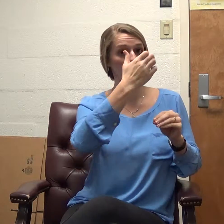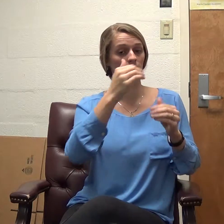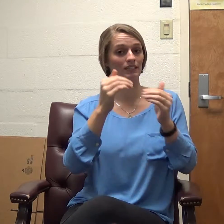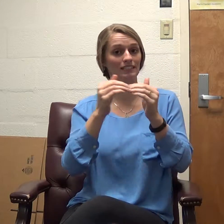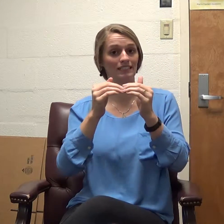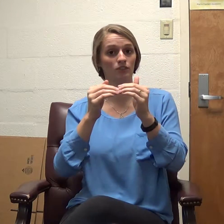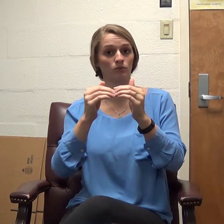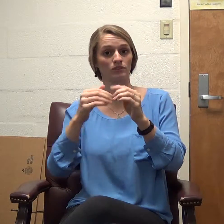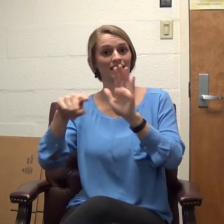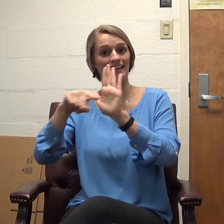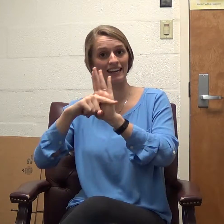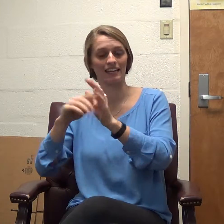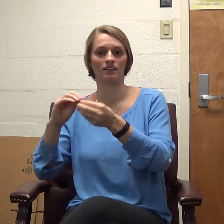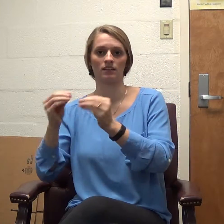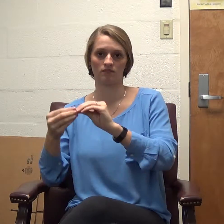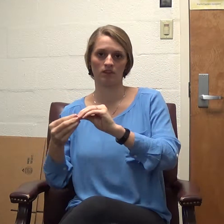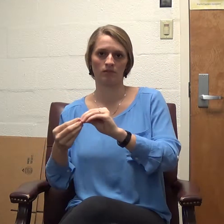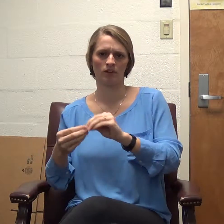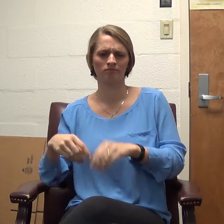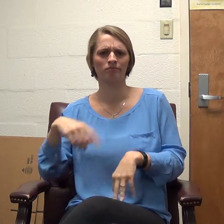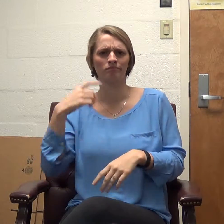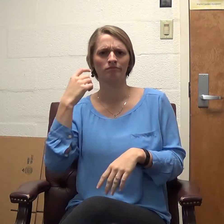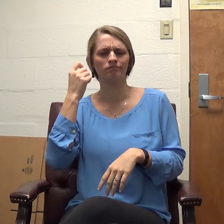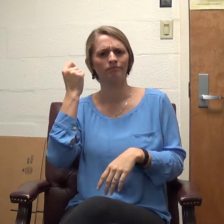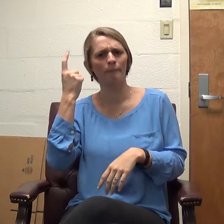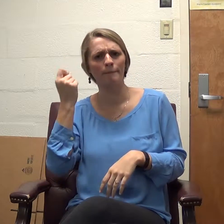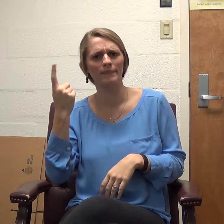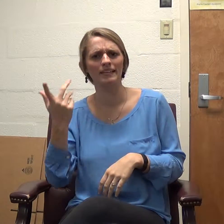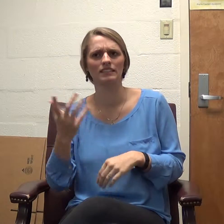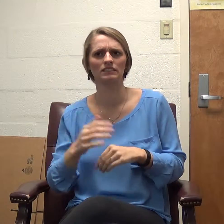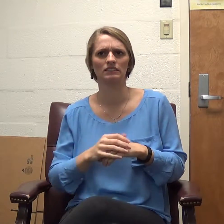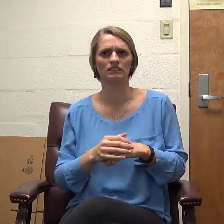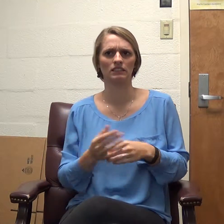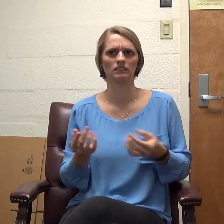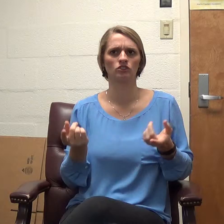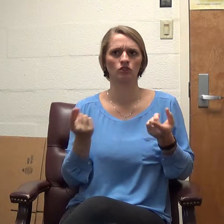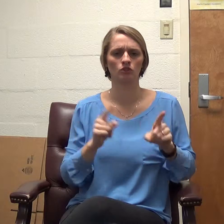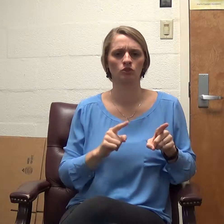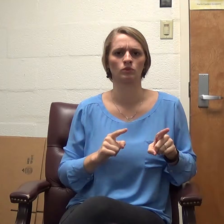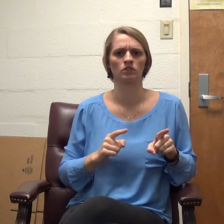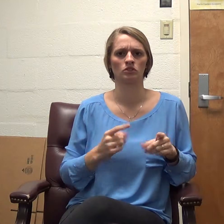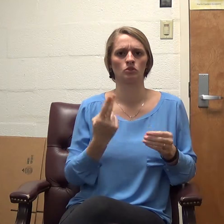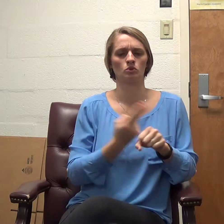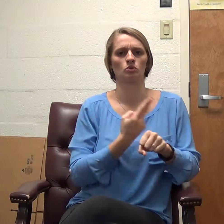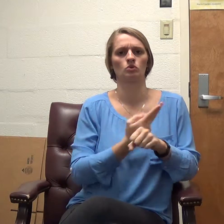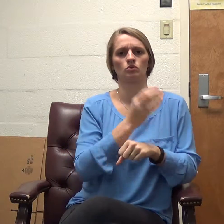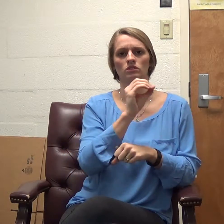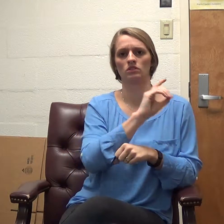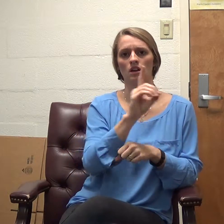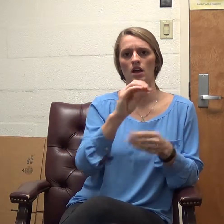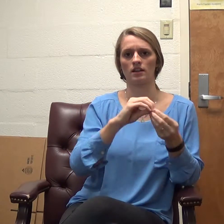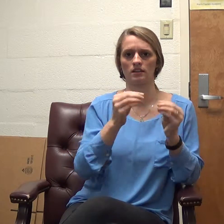every time you multiply by a negative number again, it switches signs. I'll show you I guess you could call it the simplest